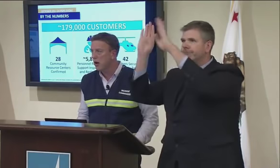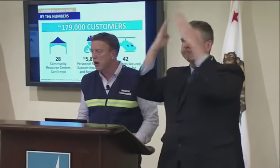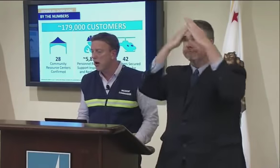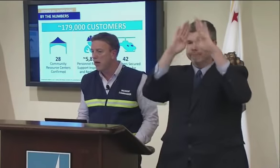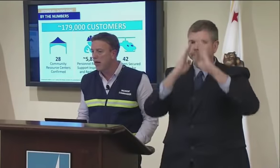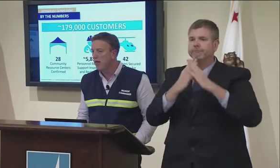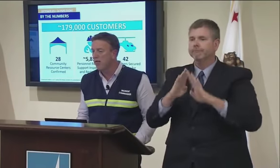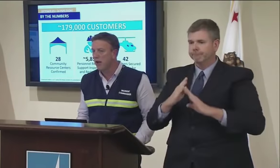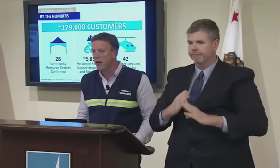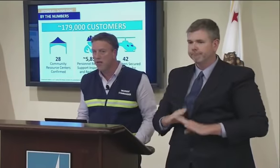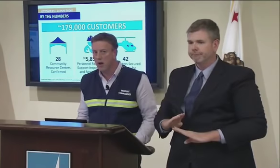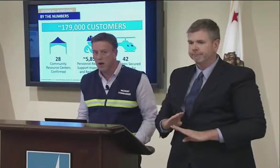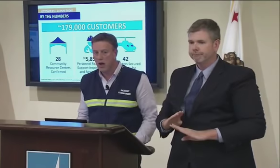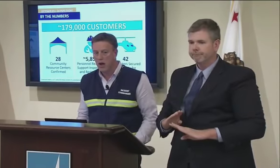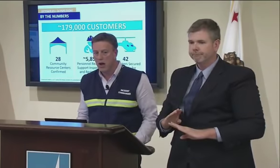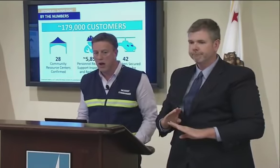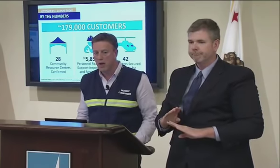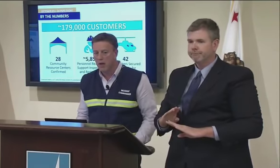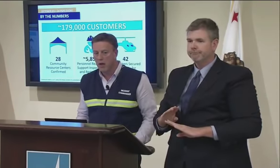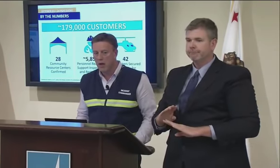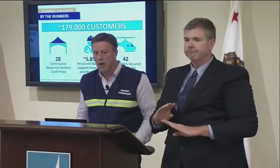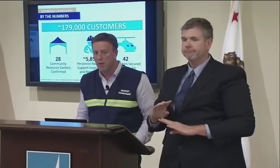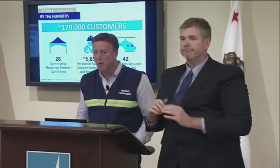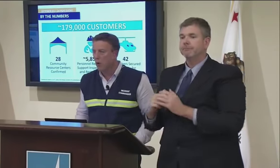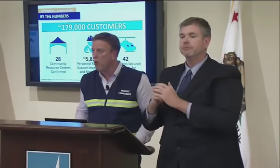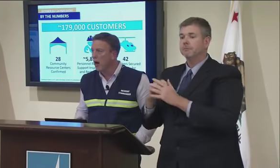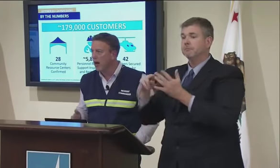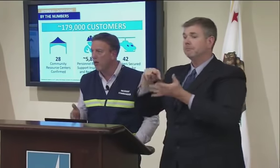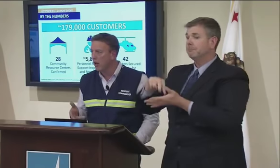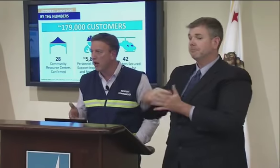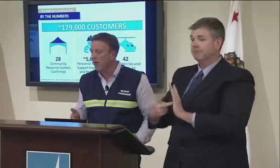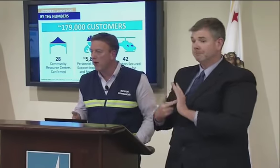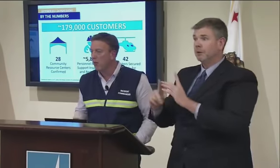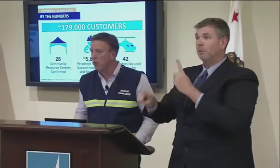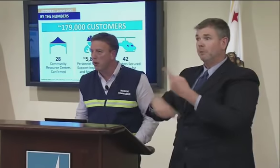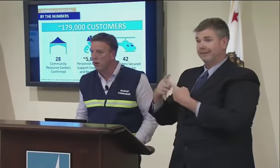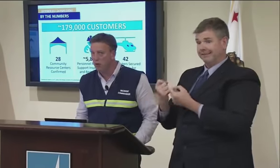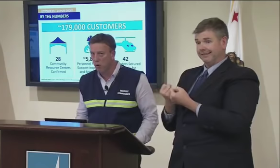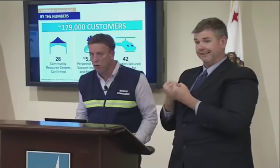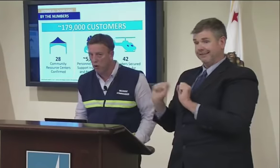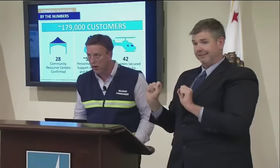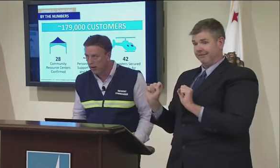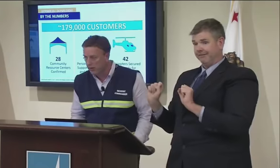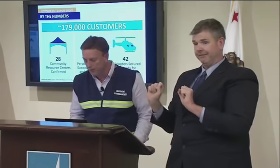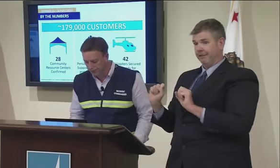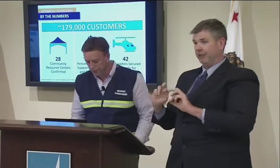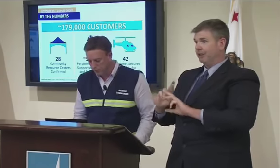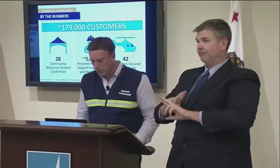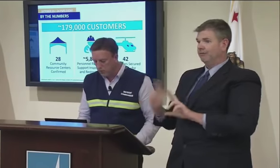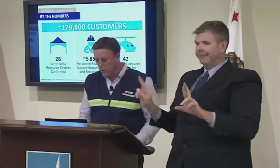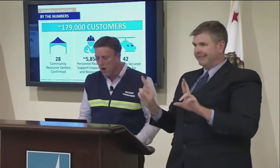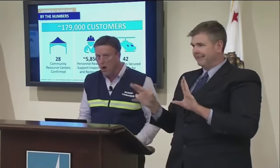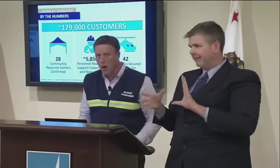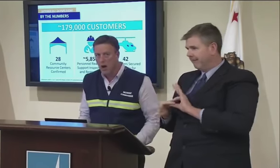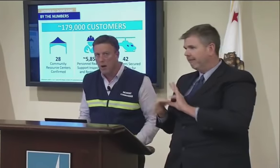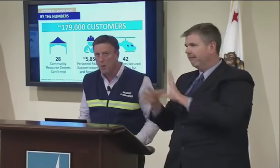posture that is safe and more readily available to be restored quickly.